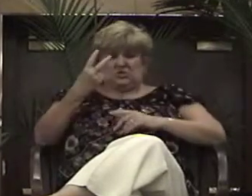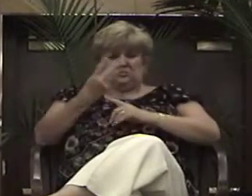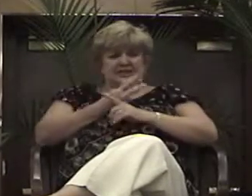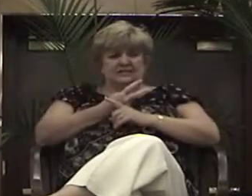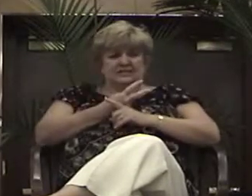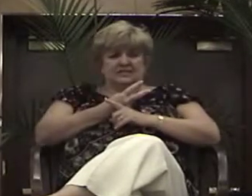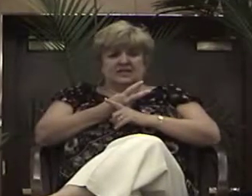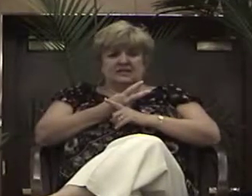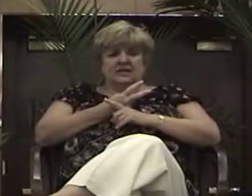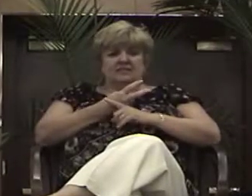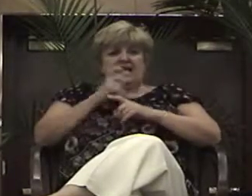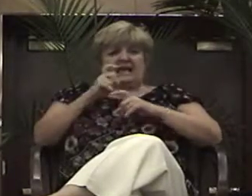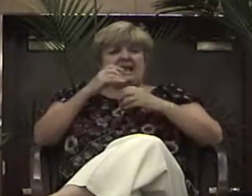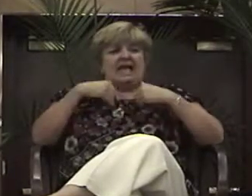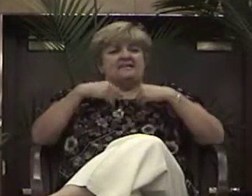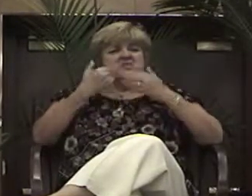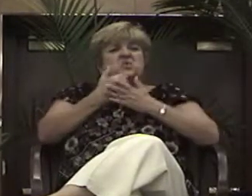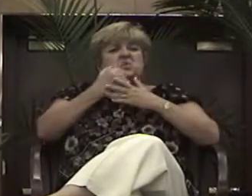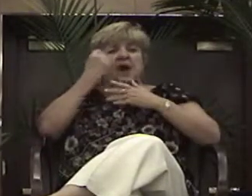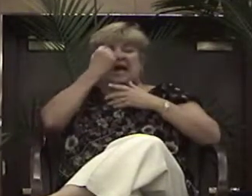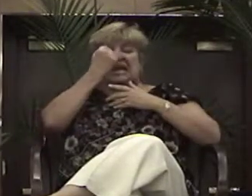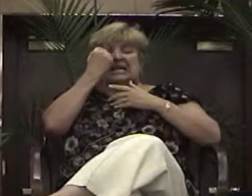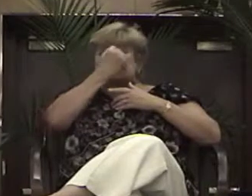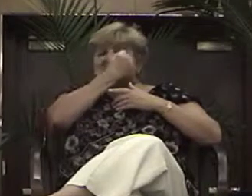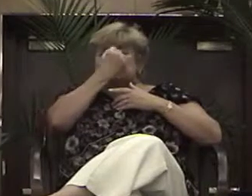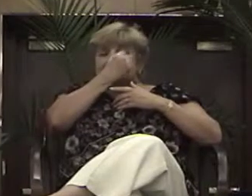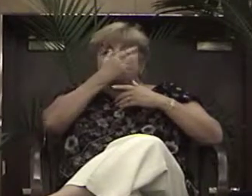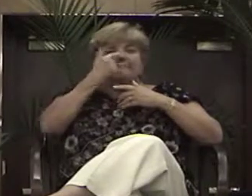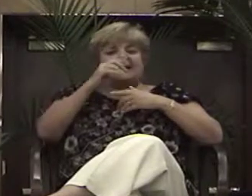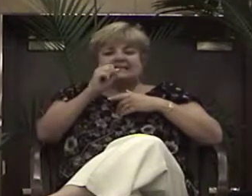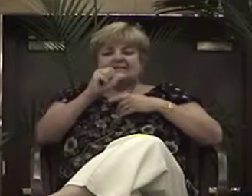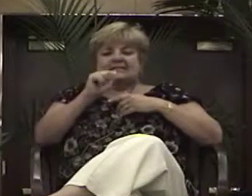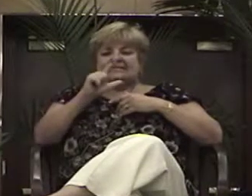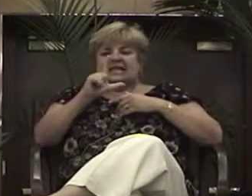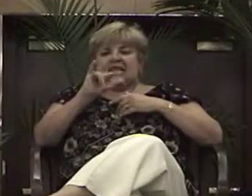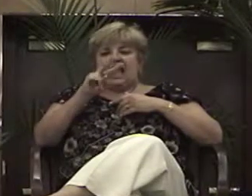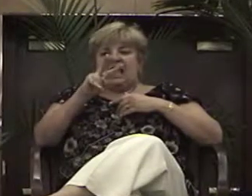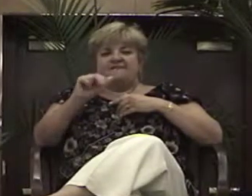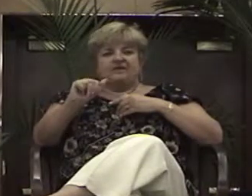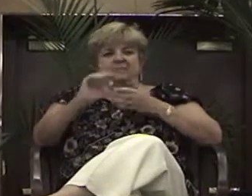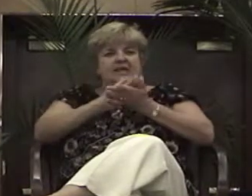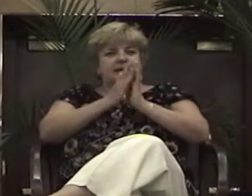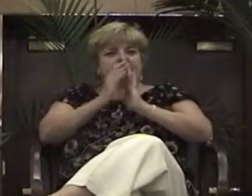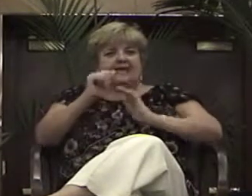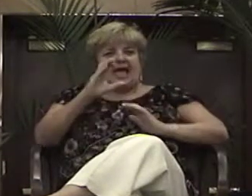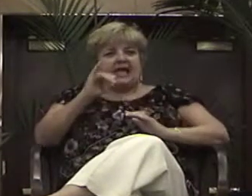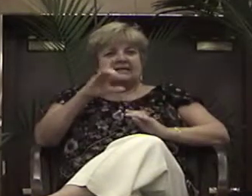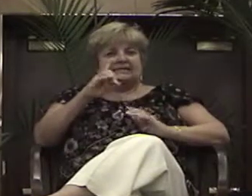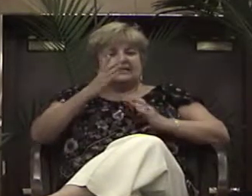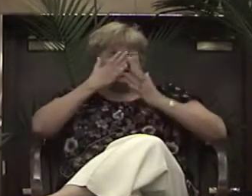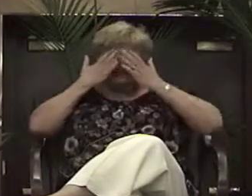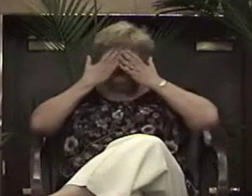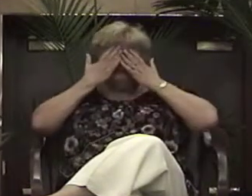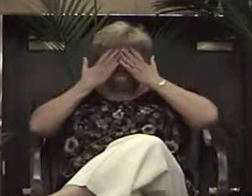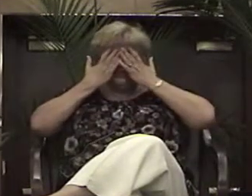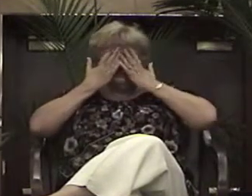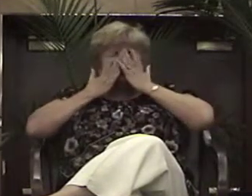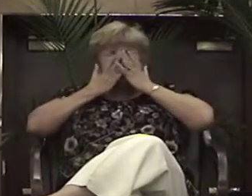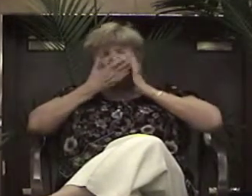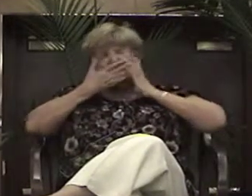hits the saliva, it becomes 94% pure acid. He rubbed it all over his face. And when we got to the